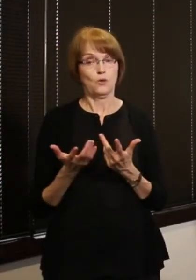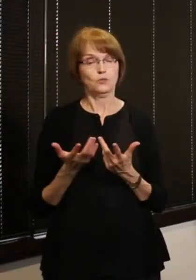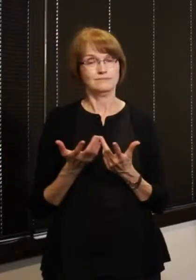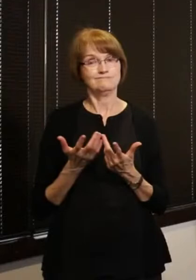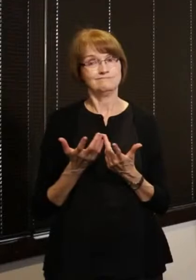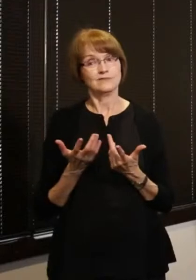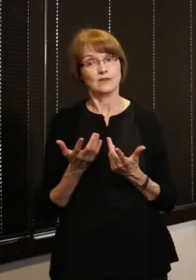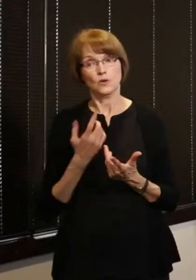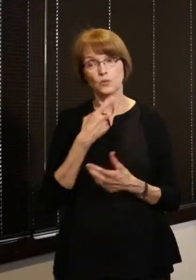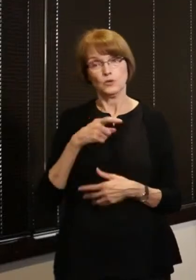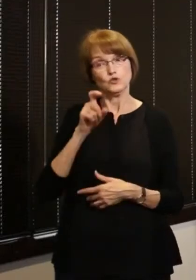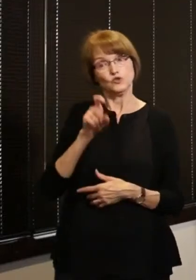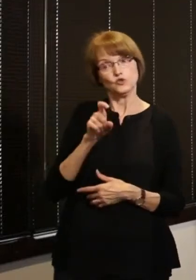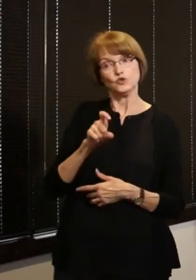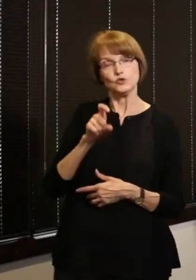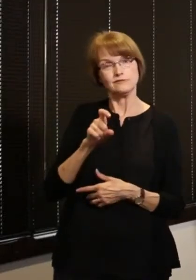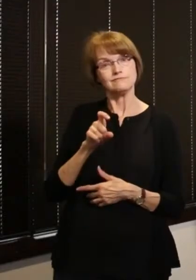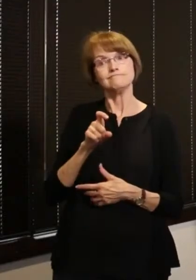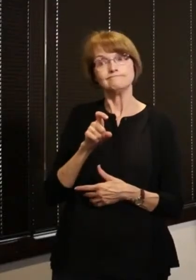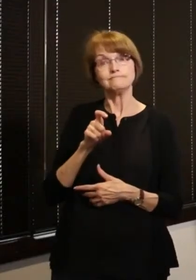decrease that risk of spread.